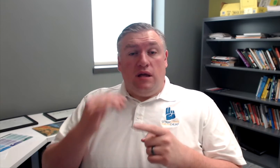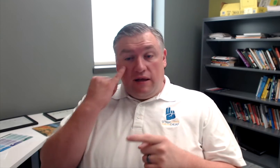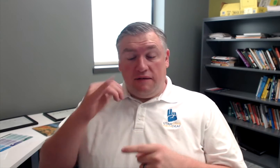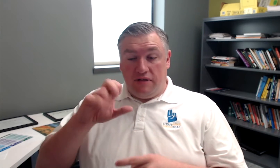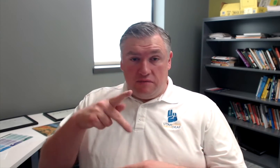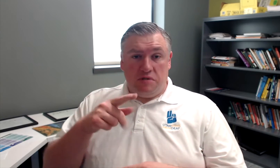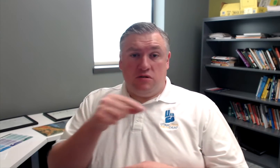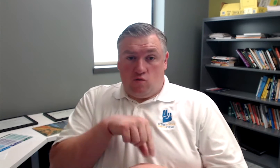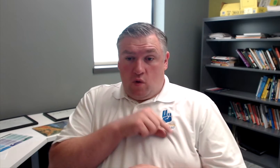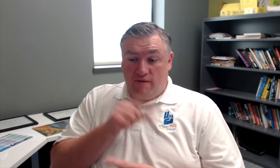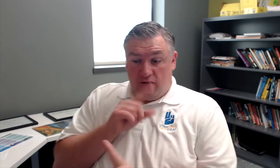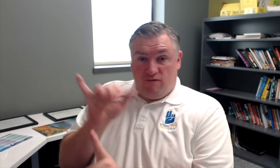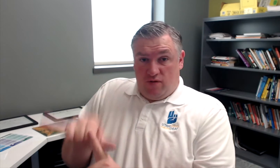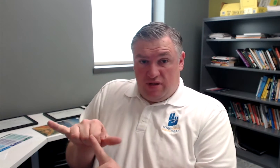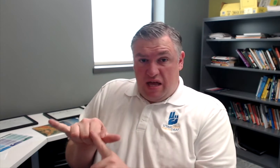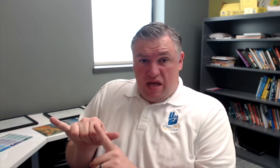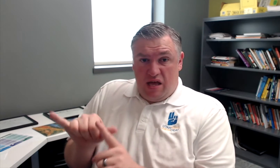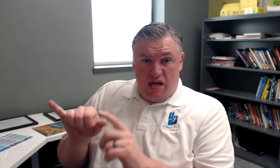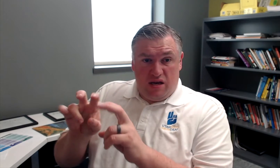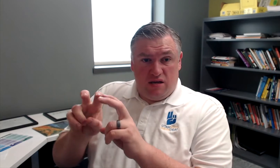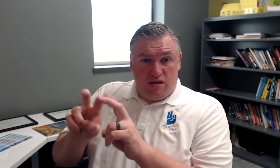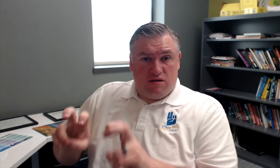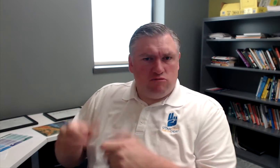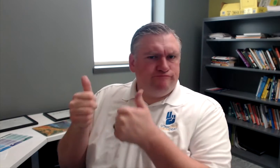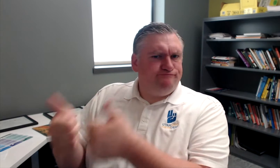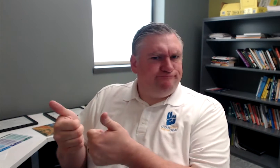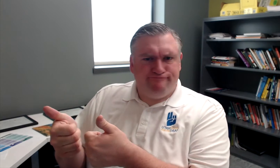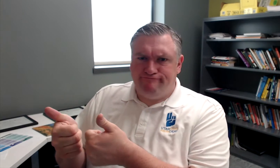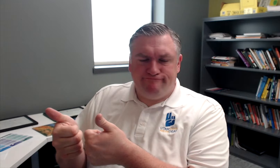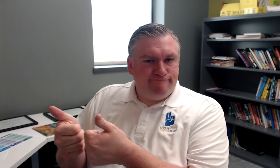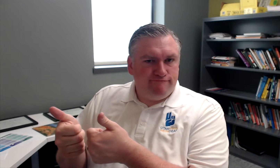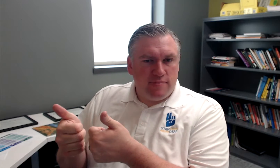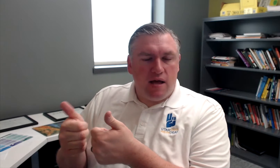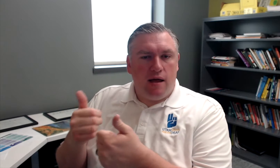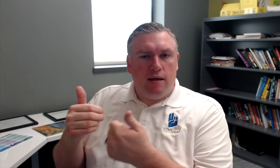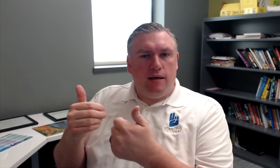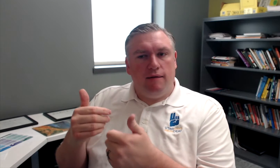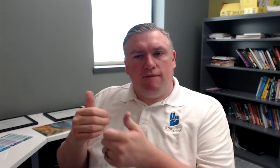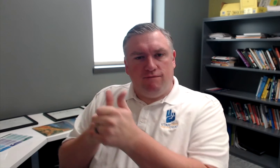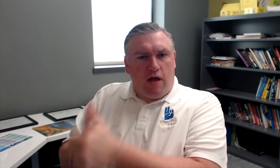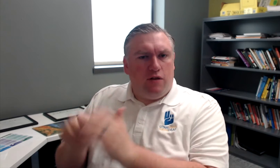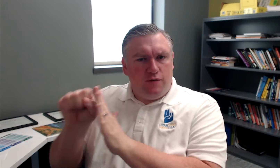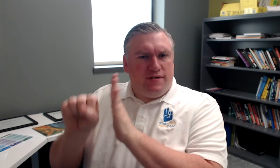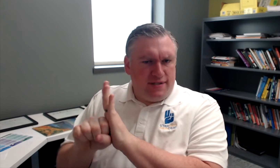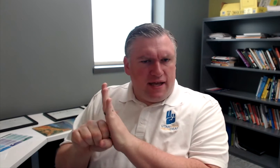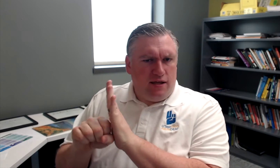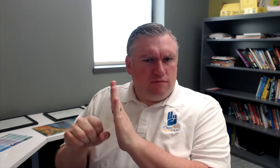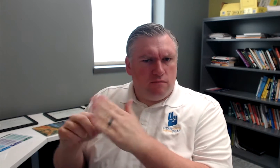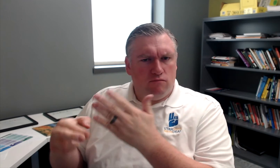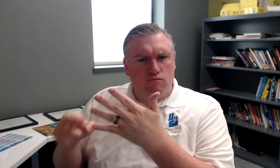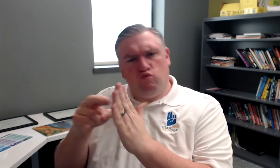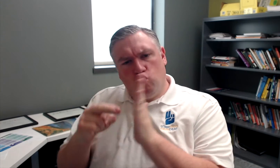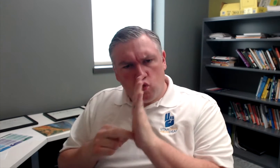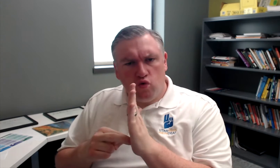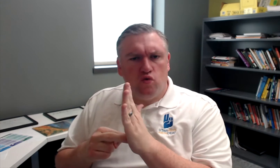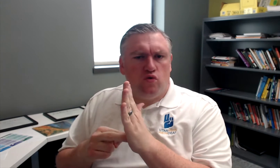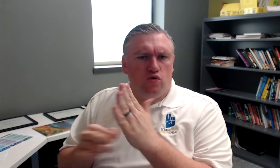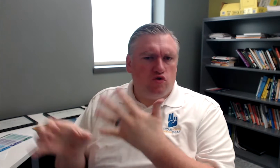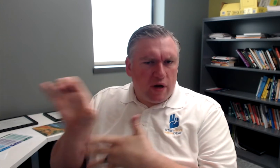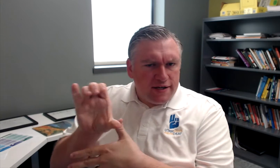But if the IEP says that the student qualifies for that assessment, great. And follow the state rules